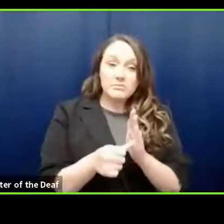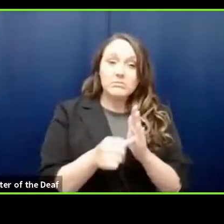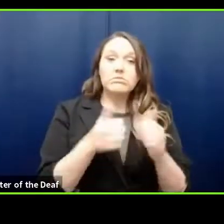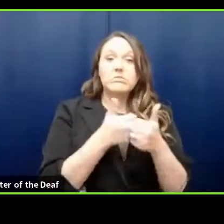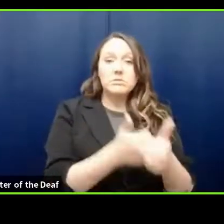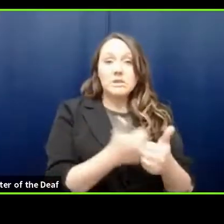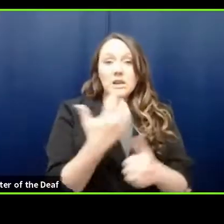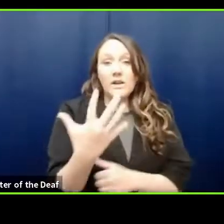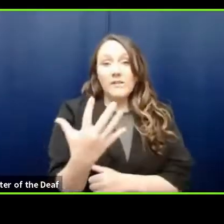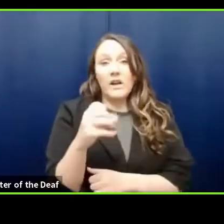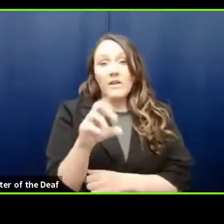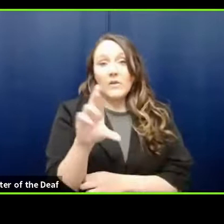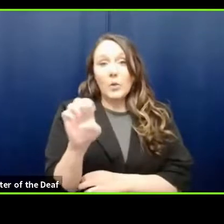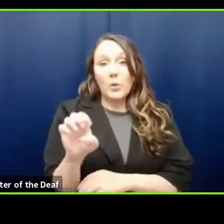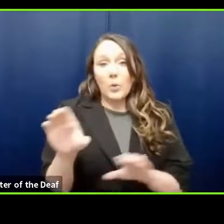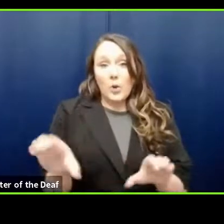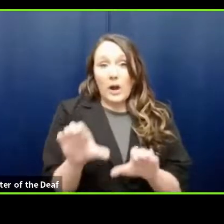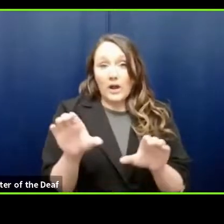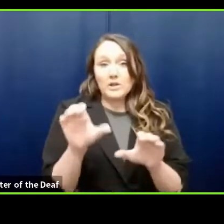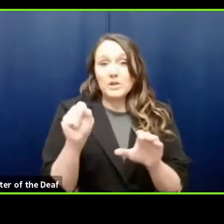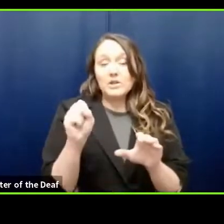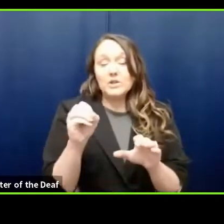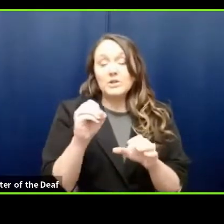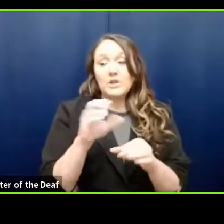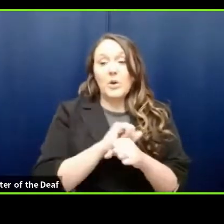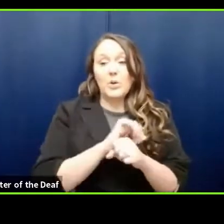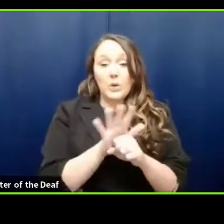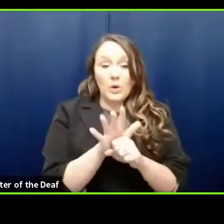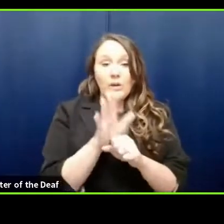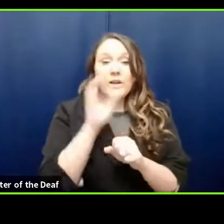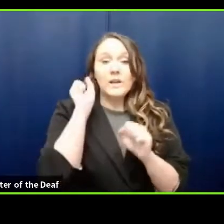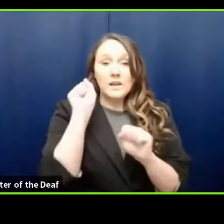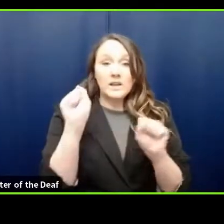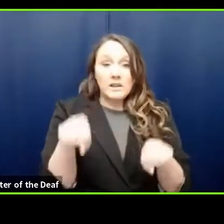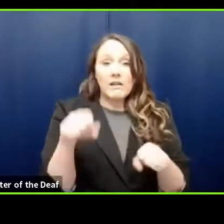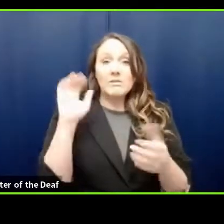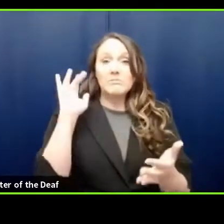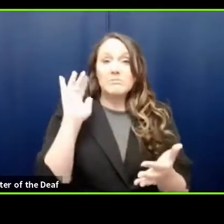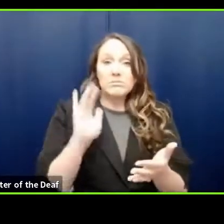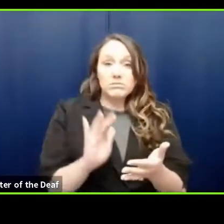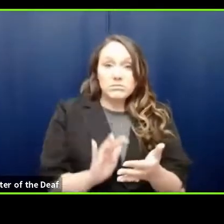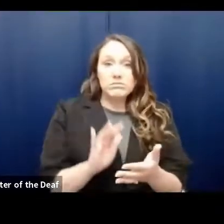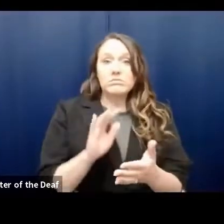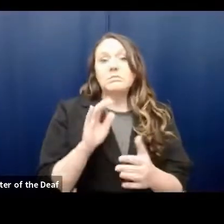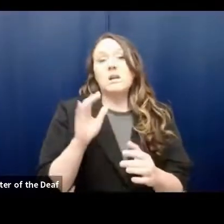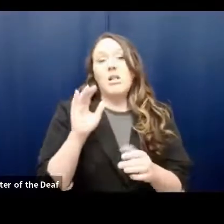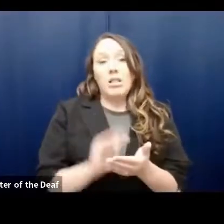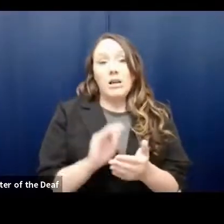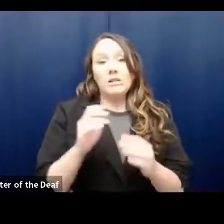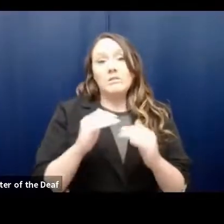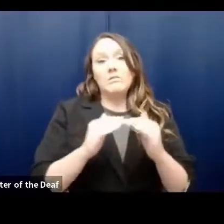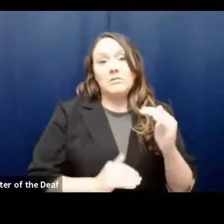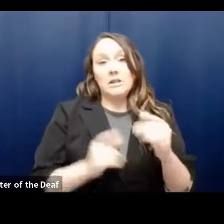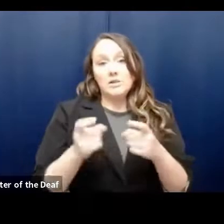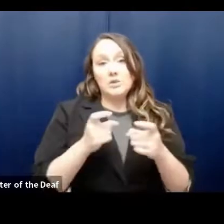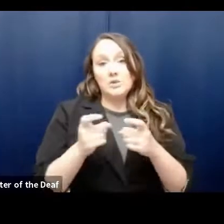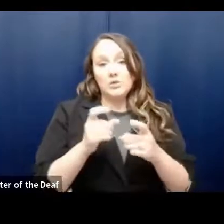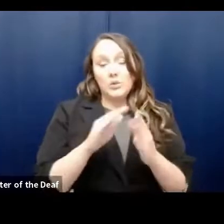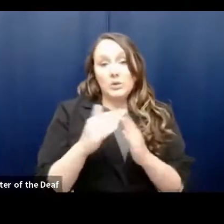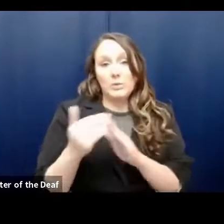to loosen the grip COVID-19 has on our community. I will now move to the local